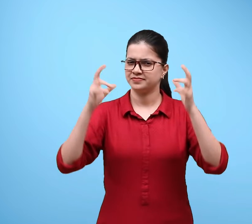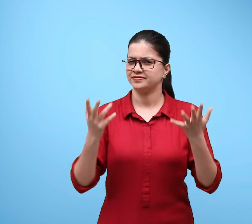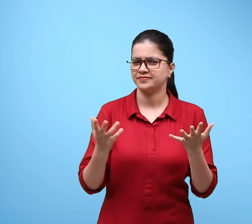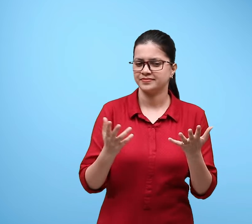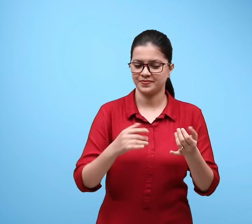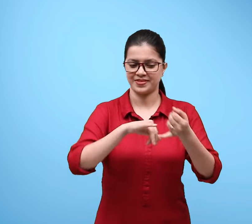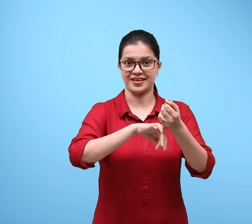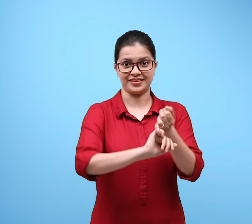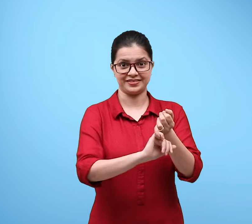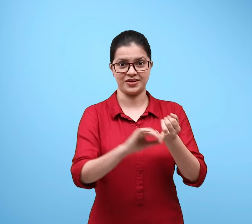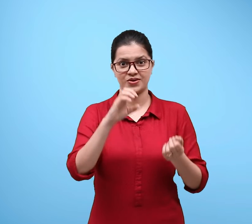Soluble or insoluble.